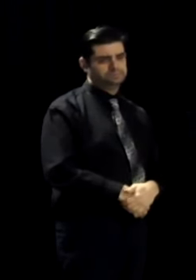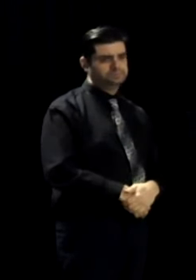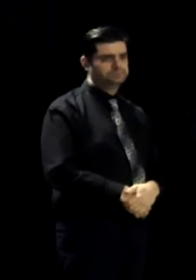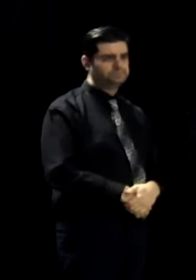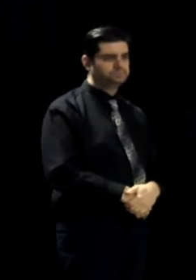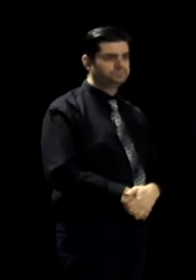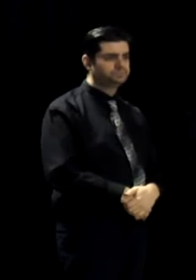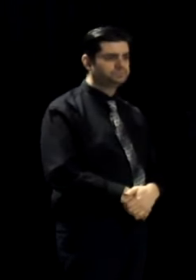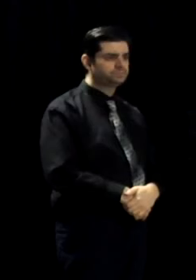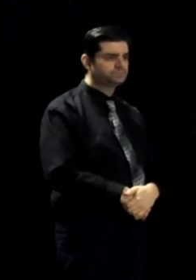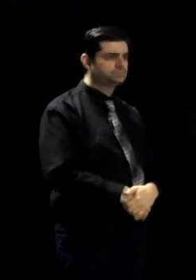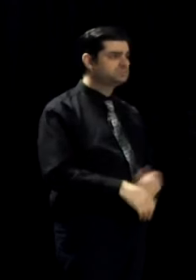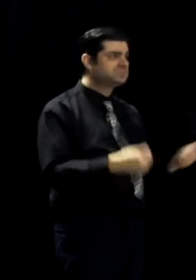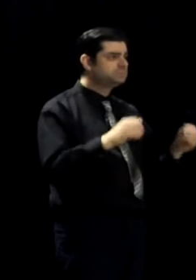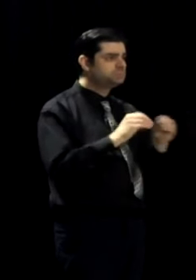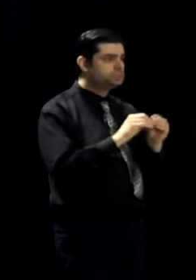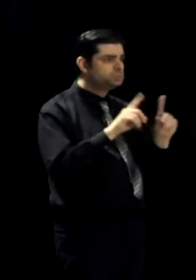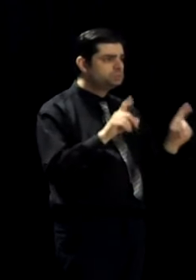Other questions?